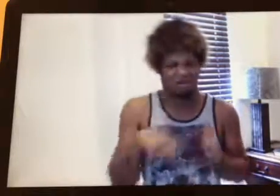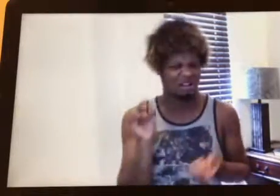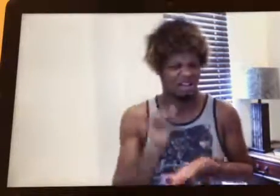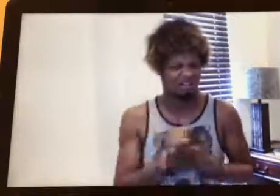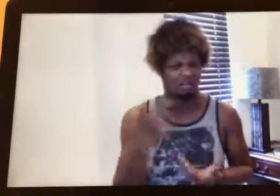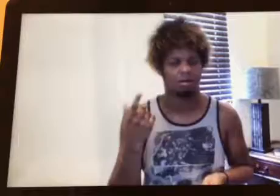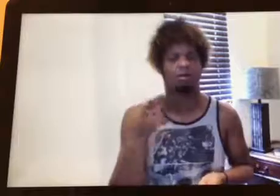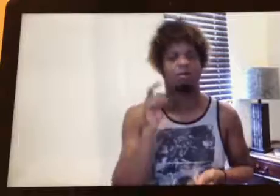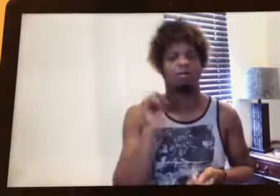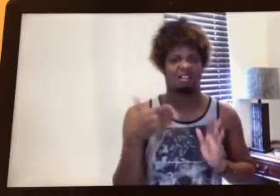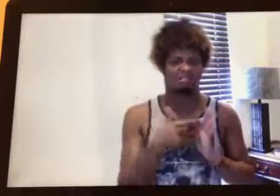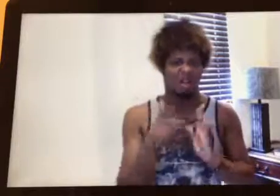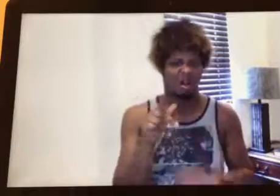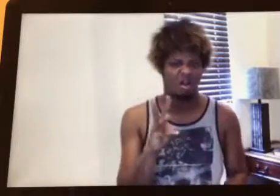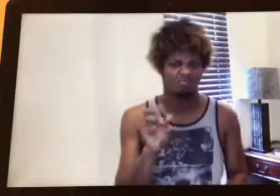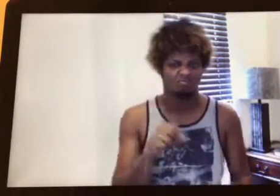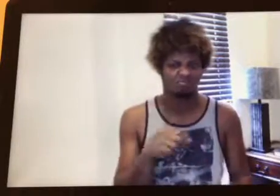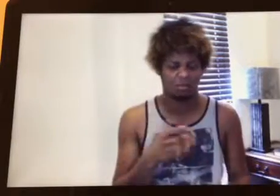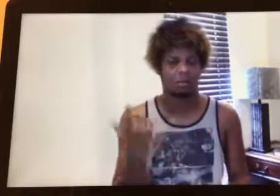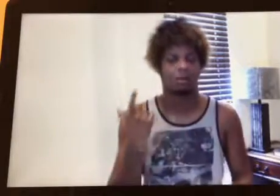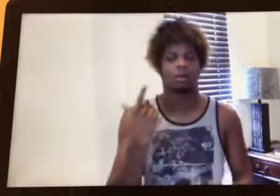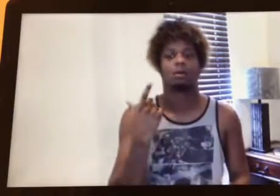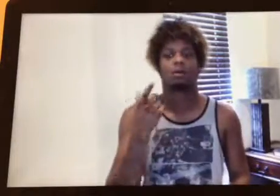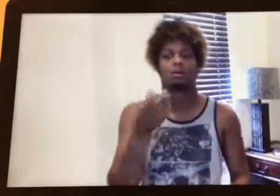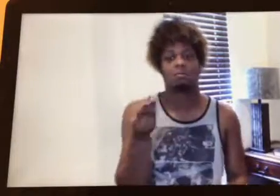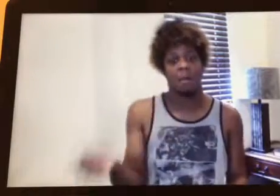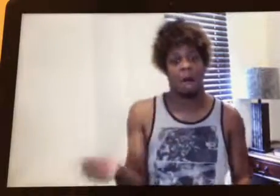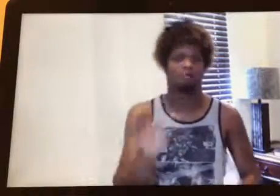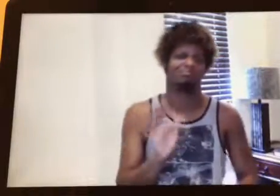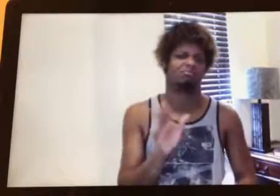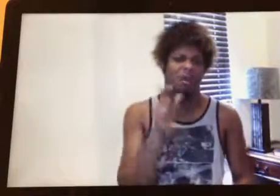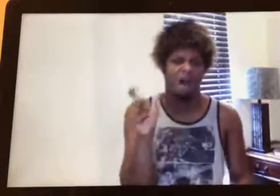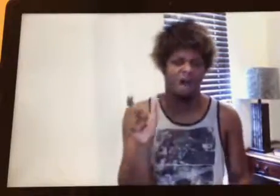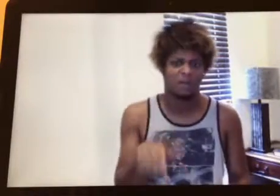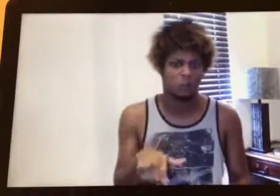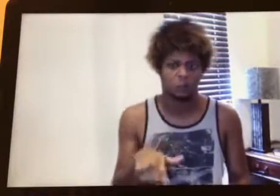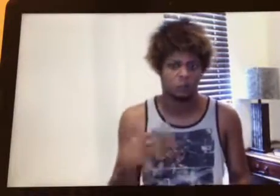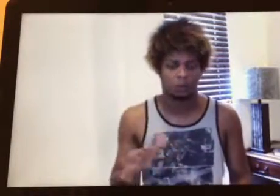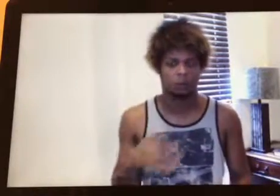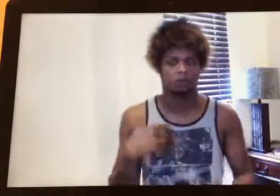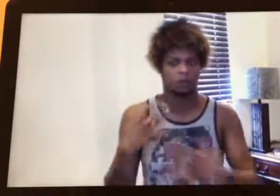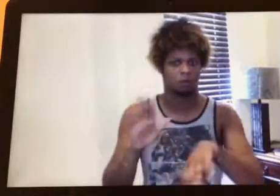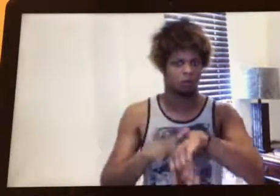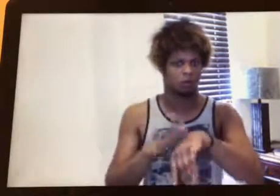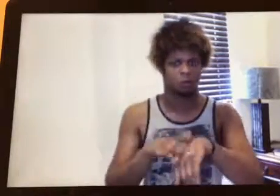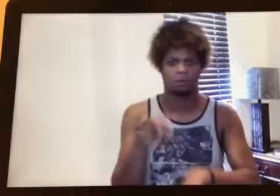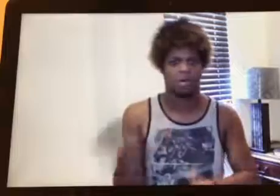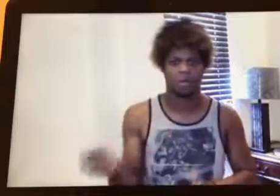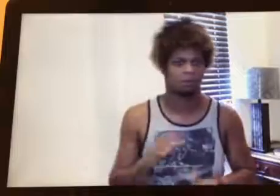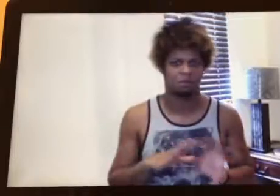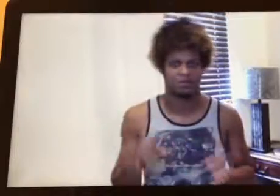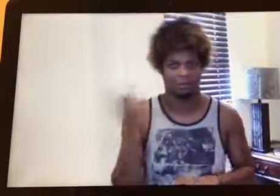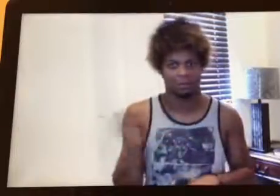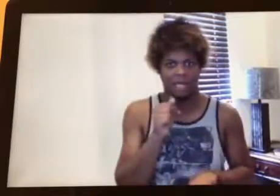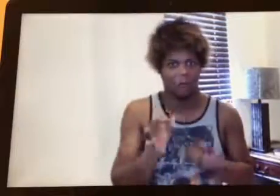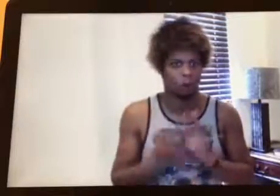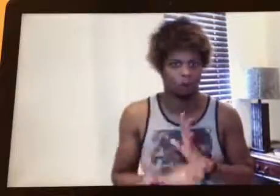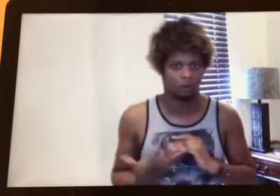VRS and had them explain to the supervisor. And it was just, I was like, you don't have to